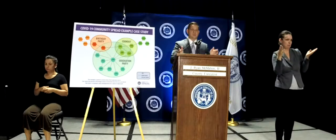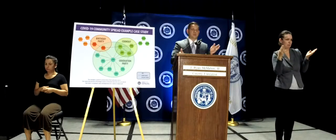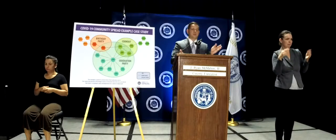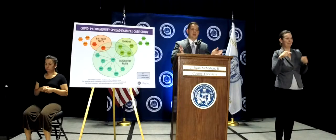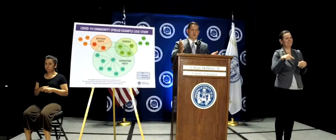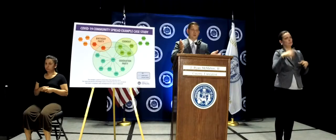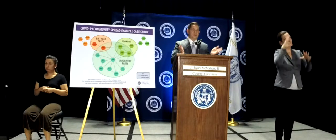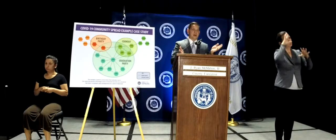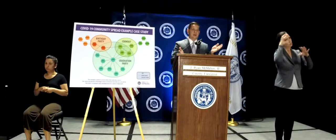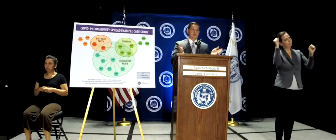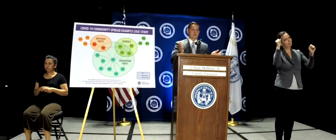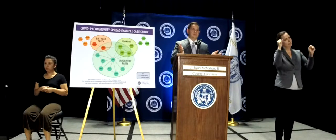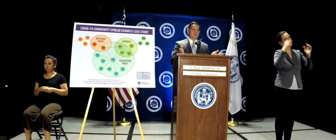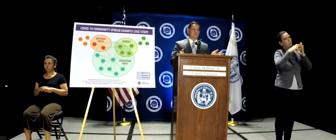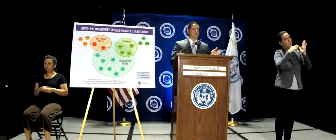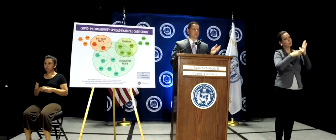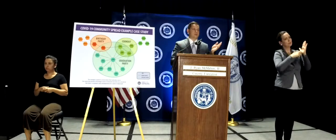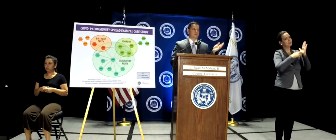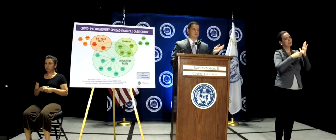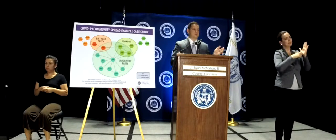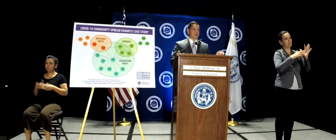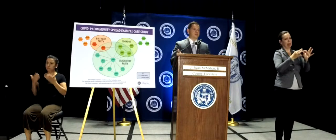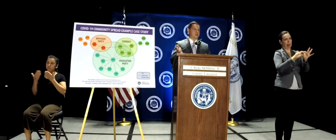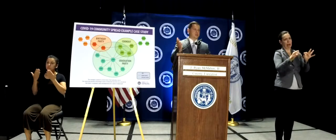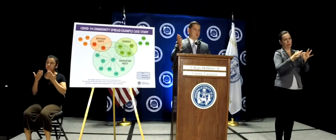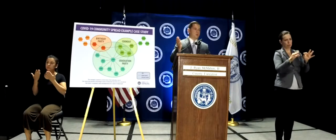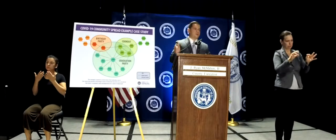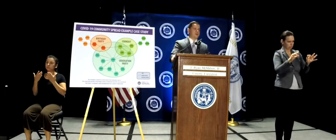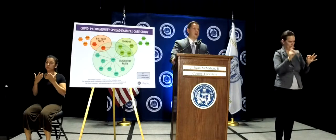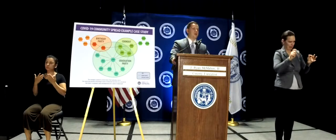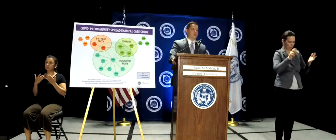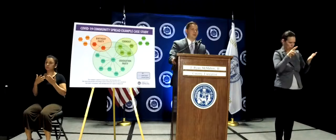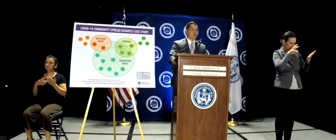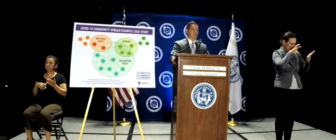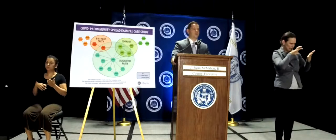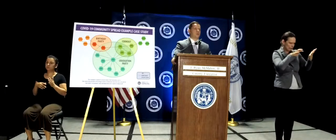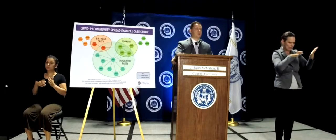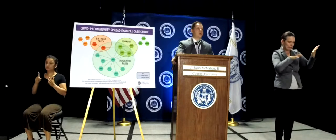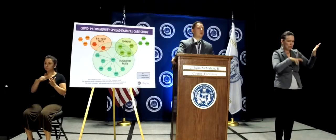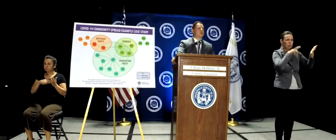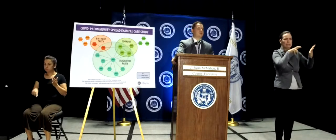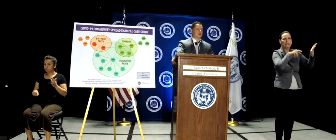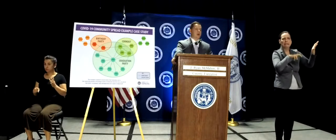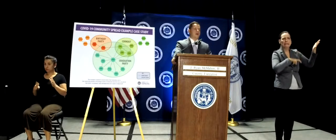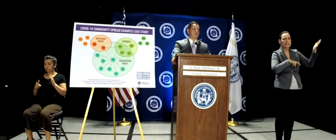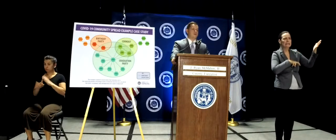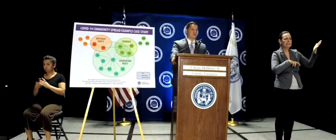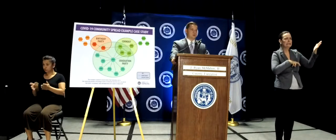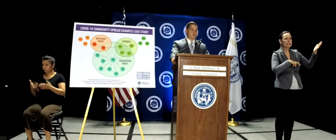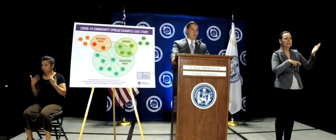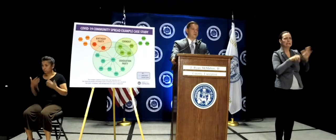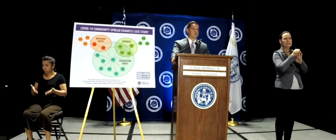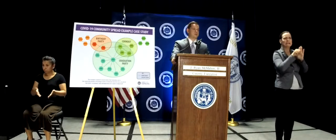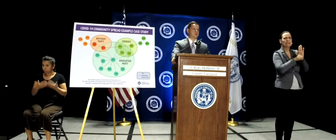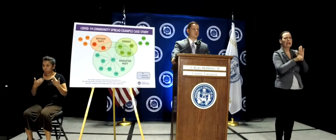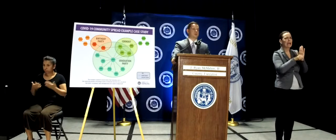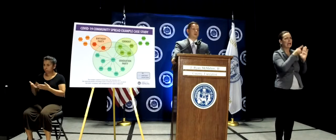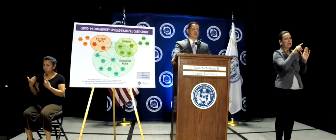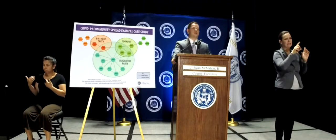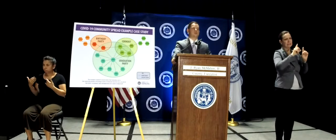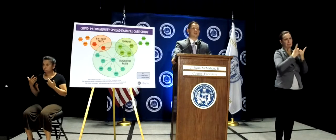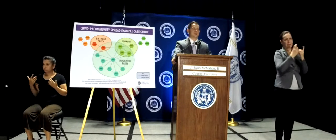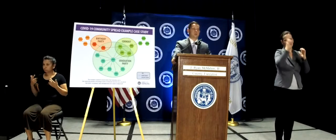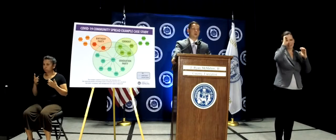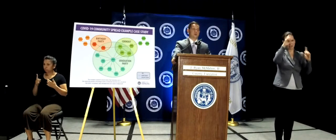just some language that a little bit different from state education compared to state health that they got to work through. Do you have enough physical space to do some of